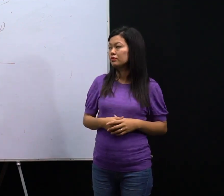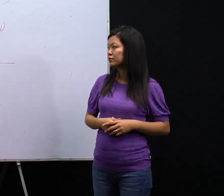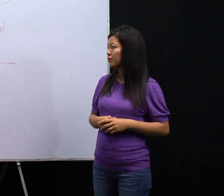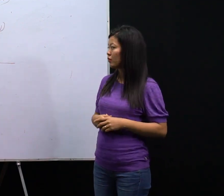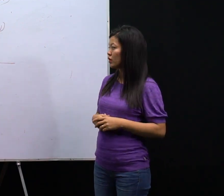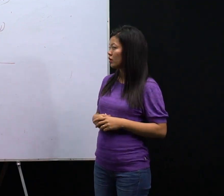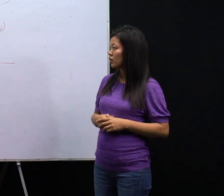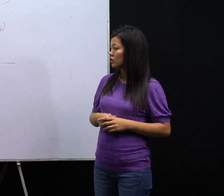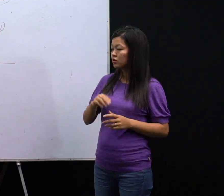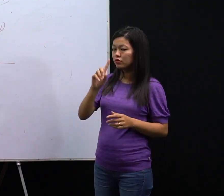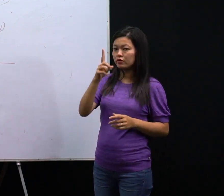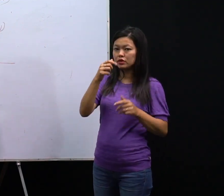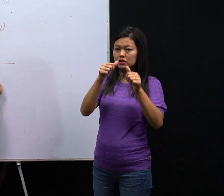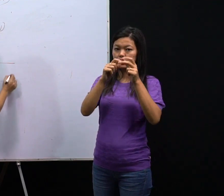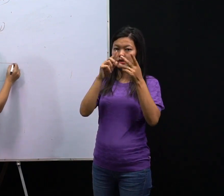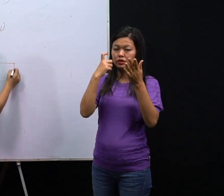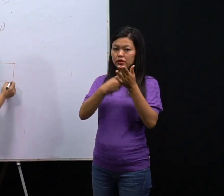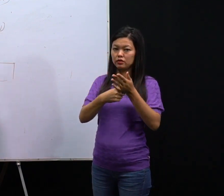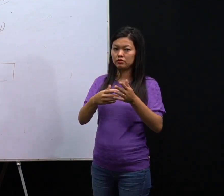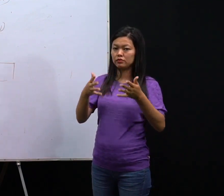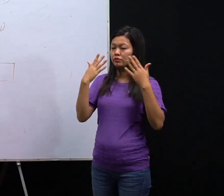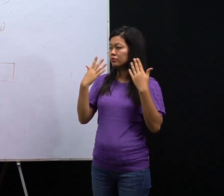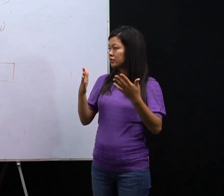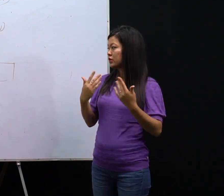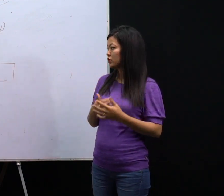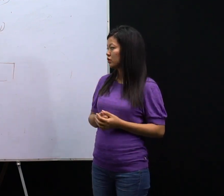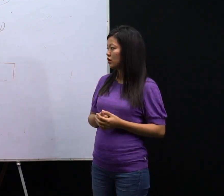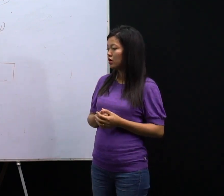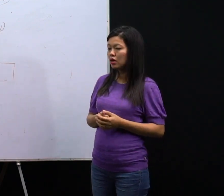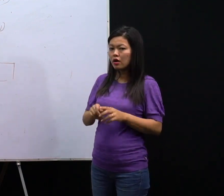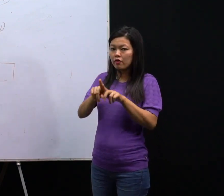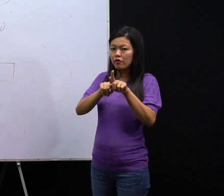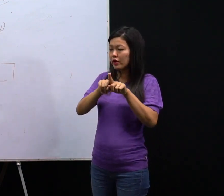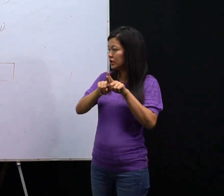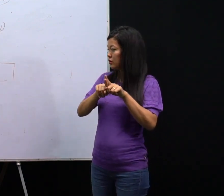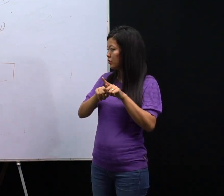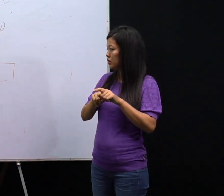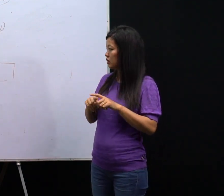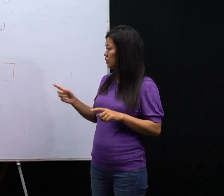air. And let's say this is a glass, okay, glass.